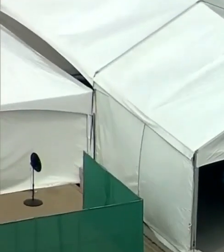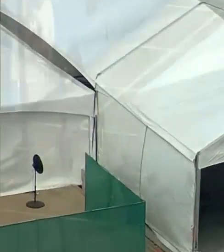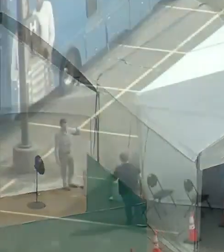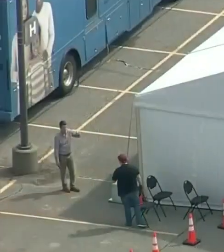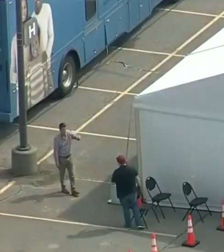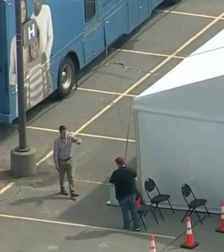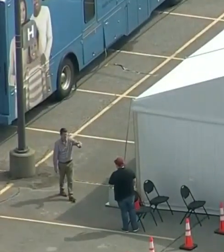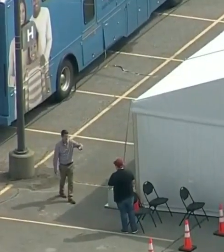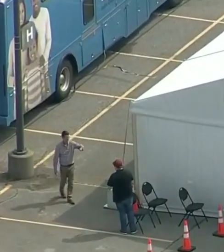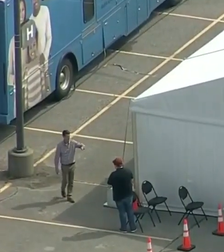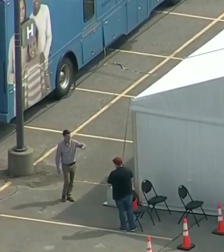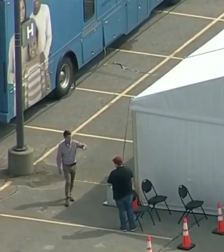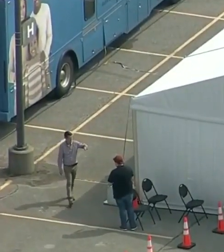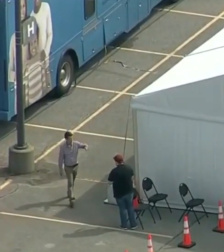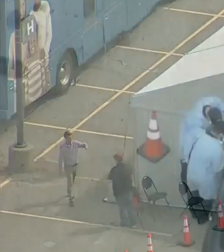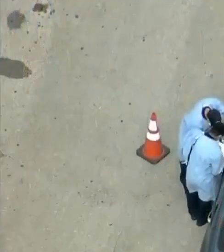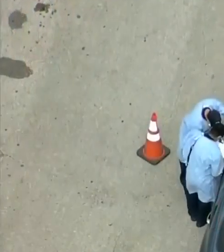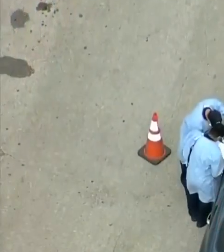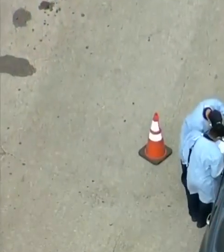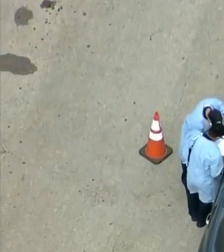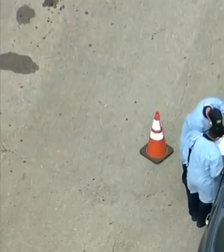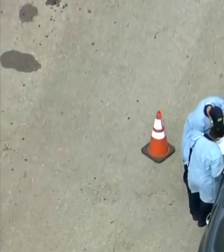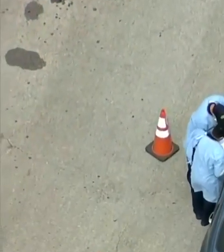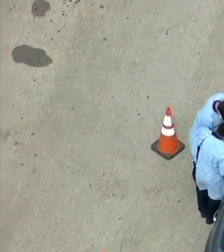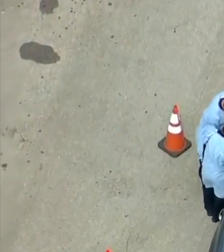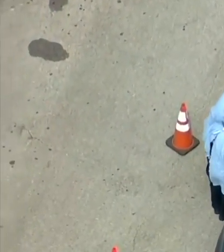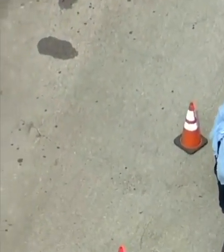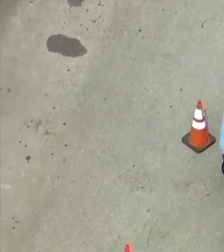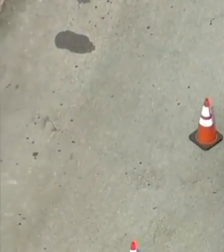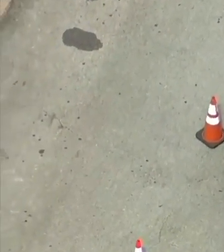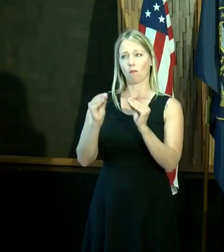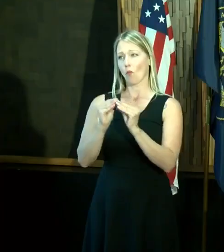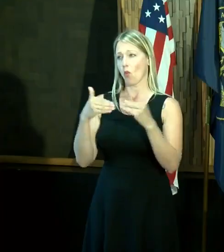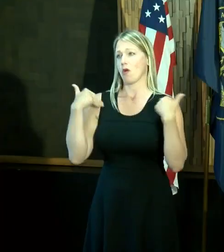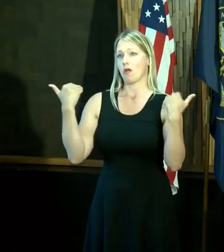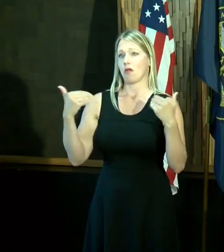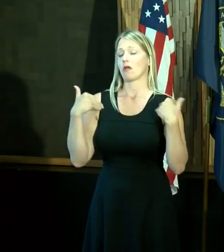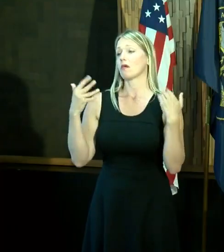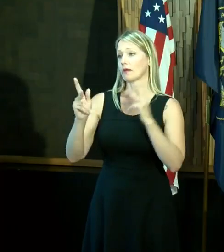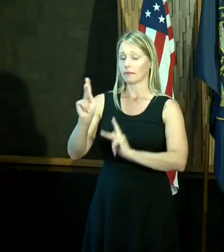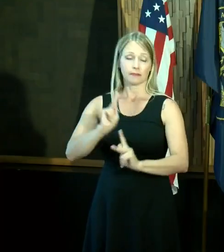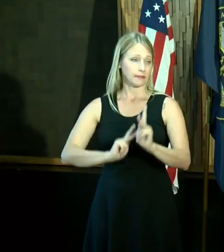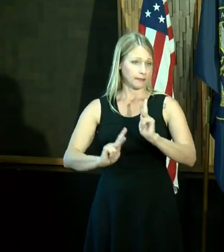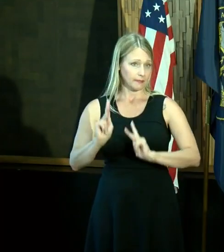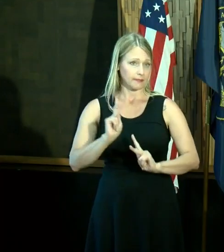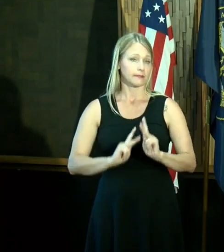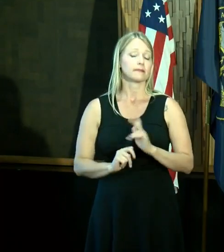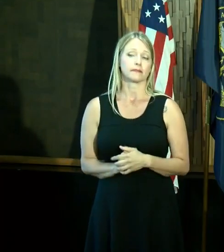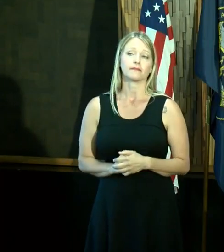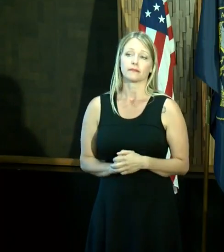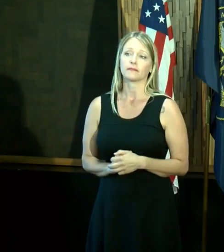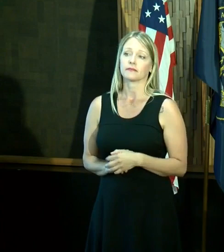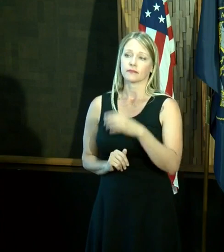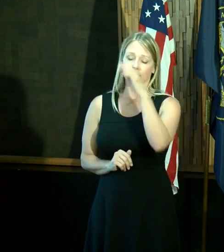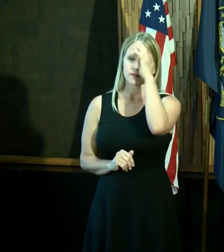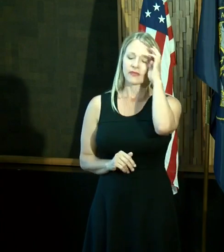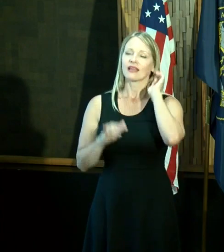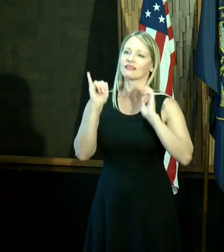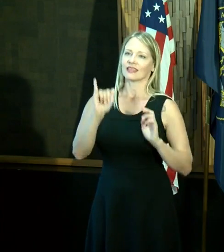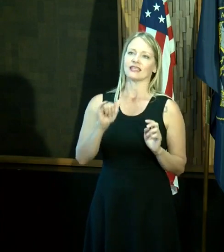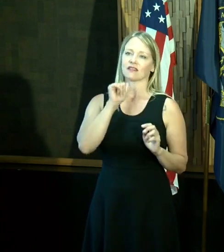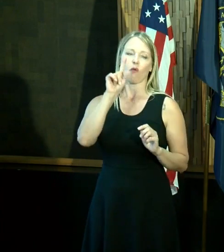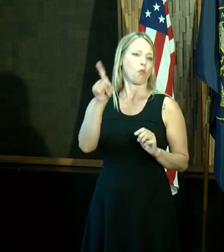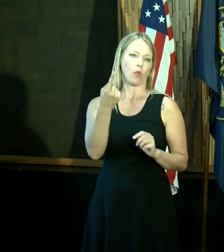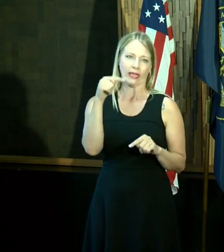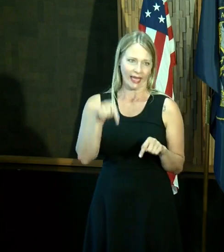an increase of positive tests coming in the young population. And that is what you are hearing nationwide, and we